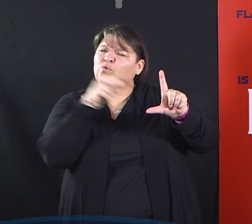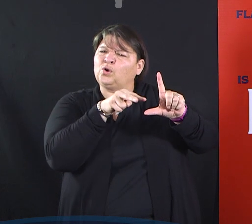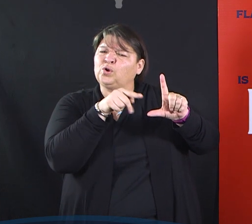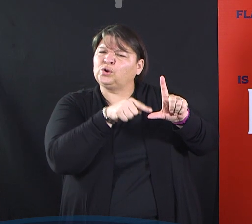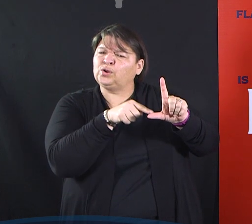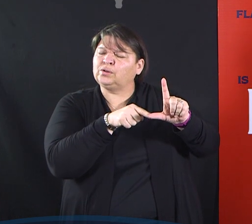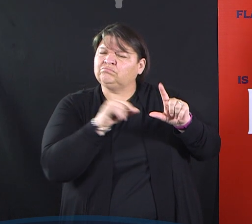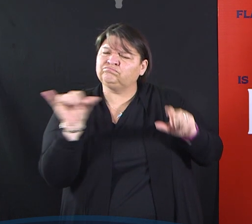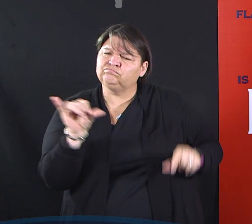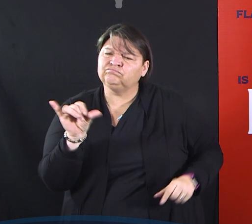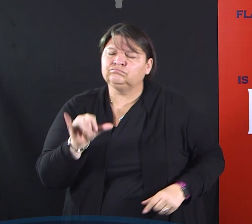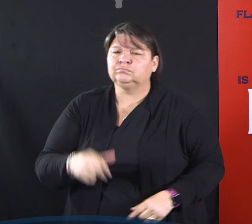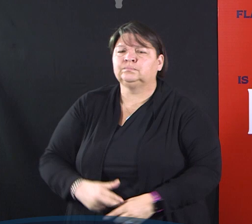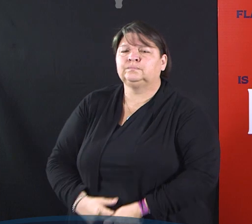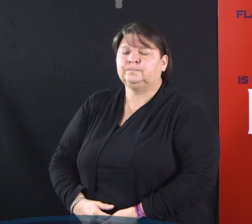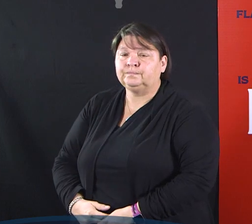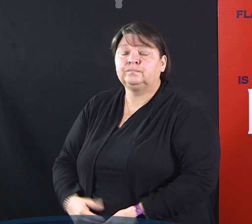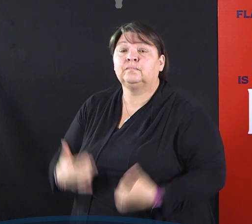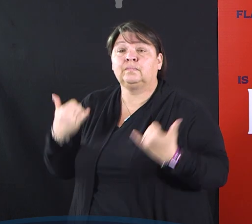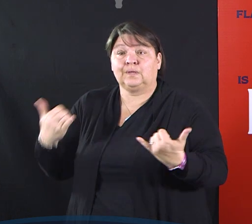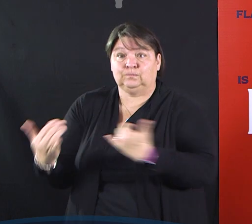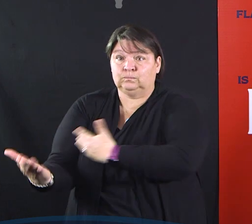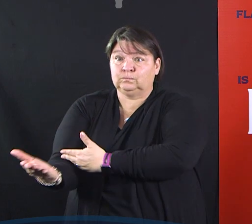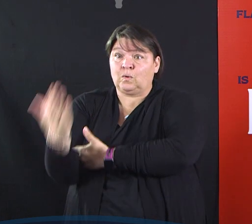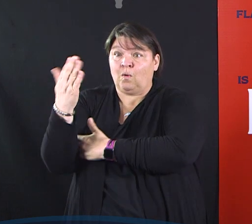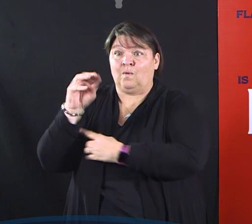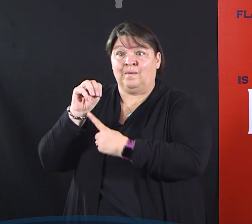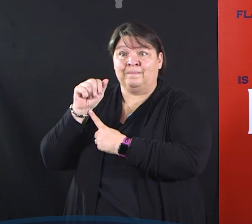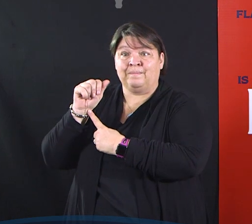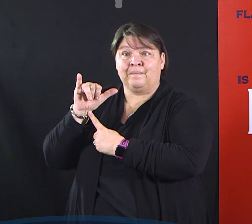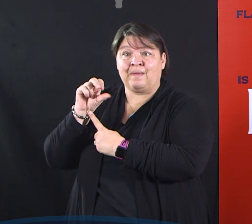Just this morning, the mayor convened a Small Business and